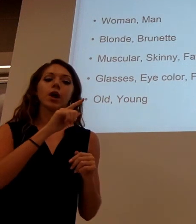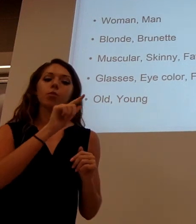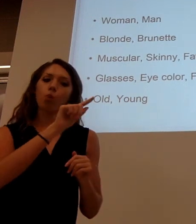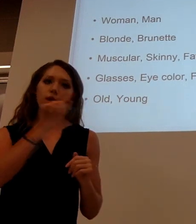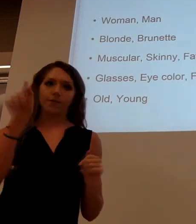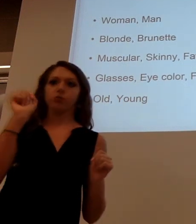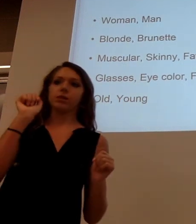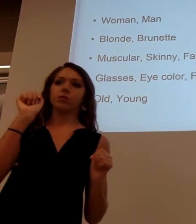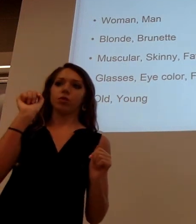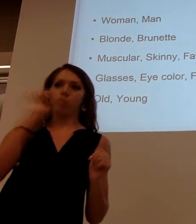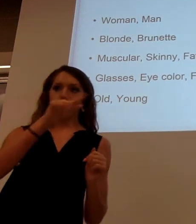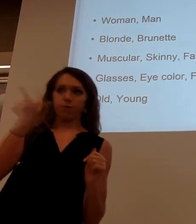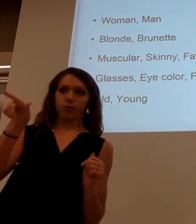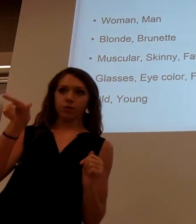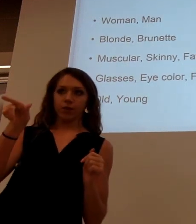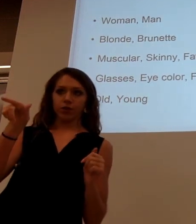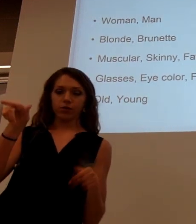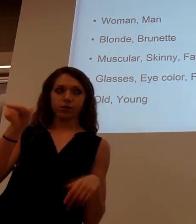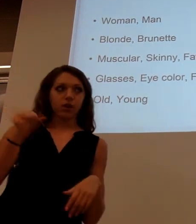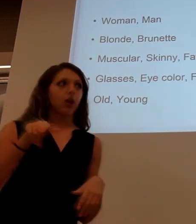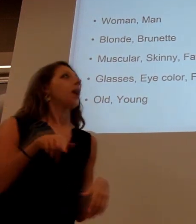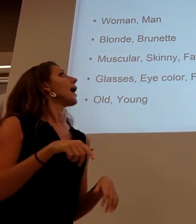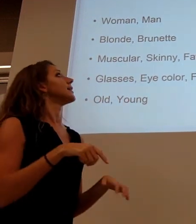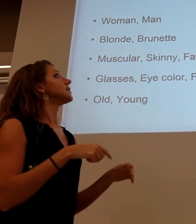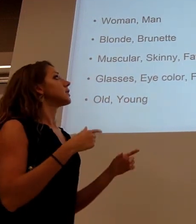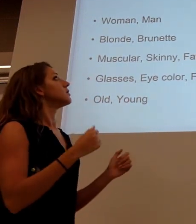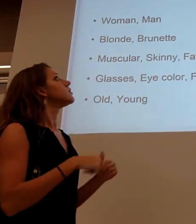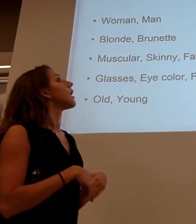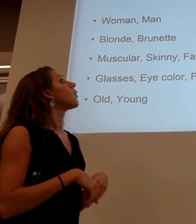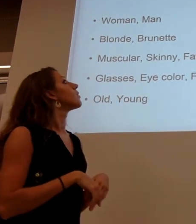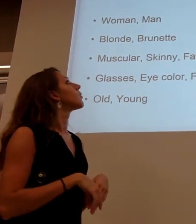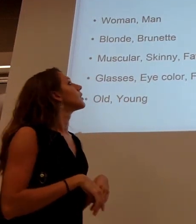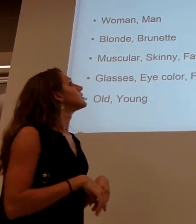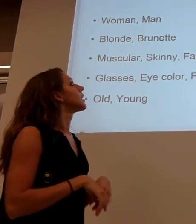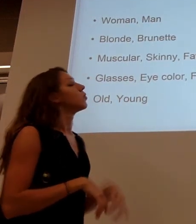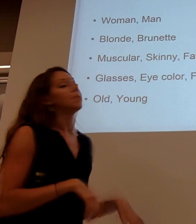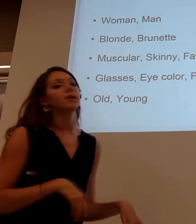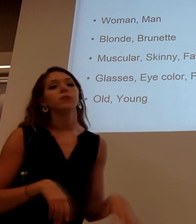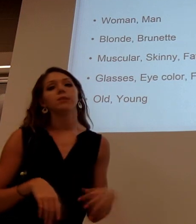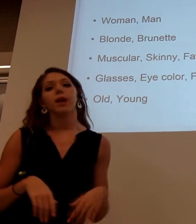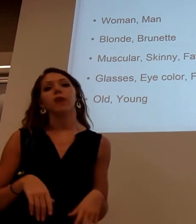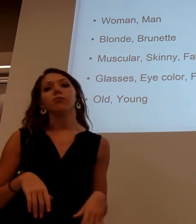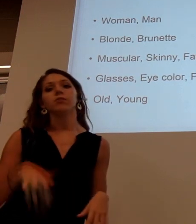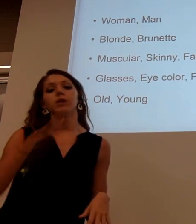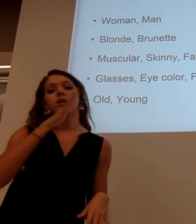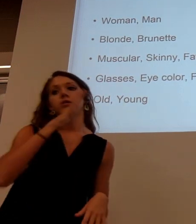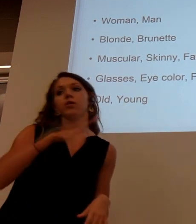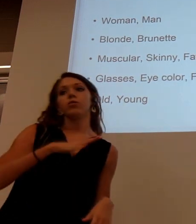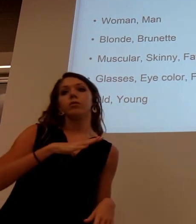describe one of those people in one of those 3 pictures. And he's going to do that with words like woman and man. So